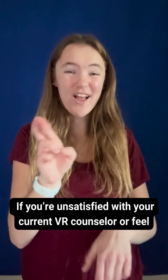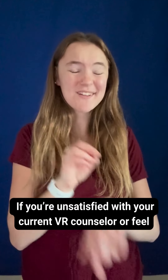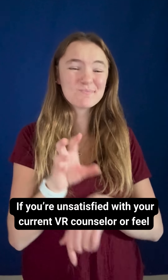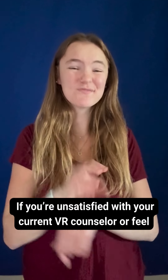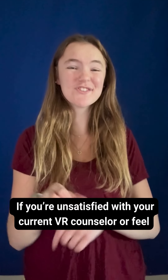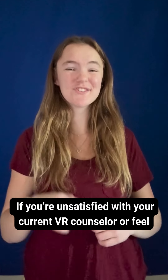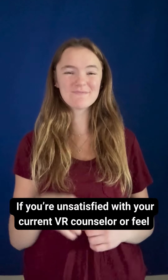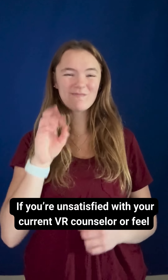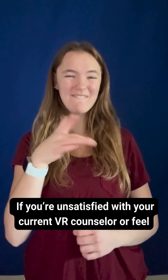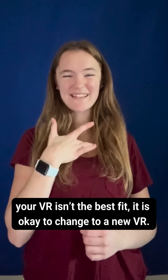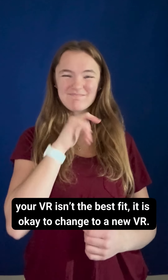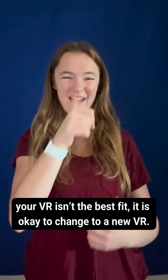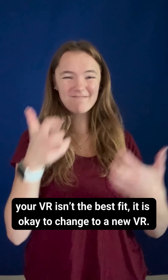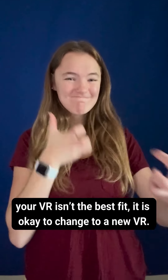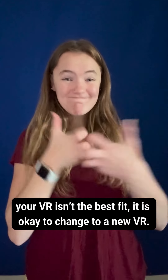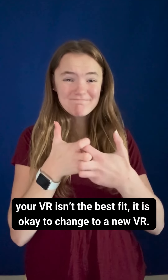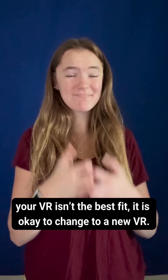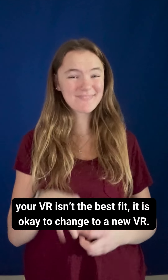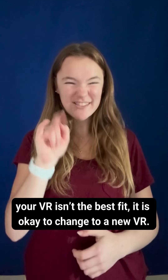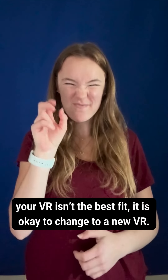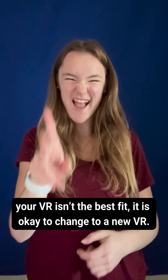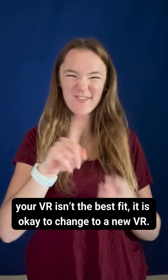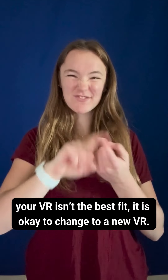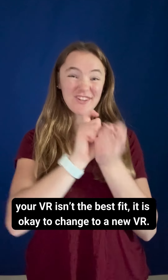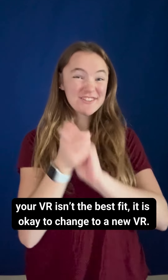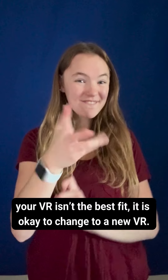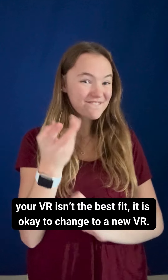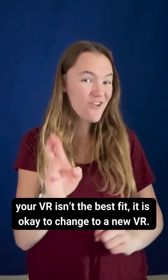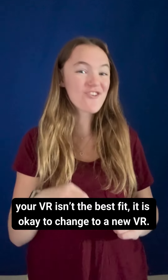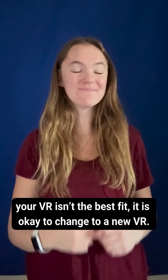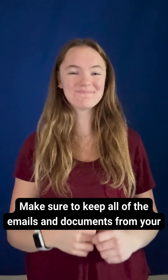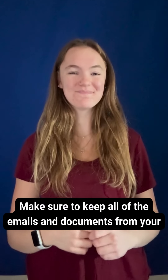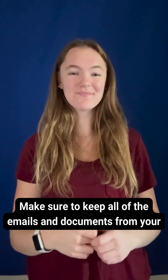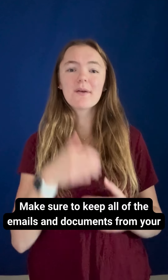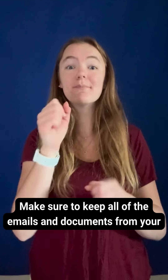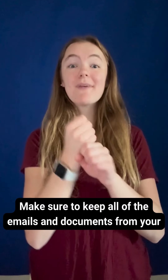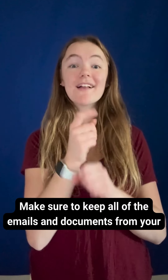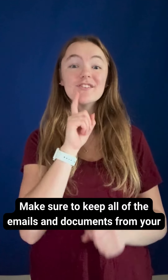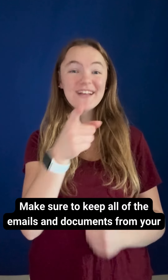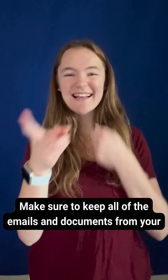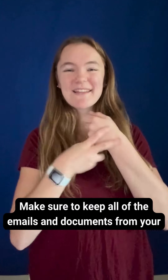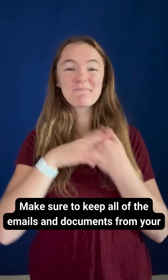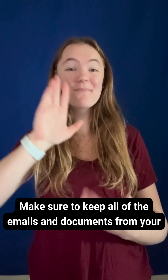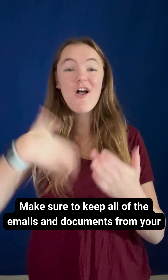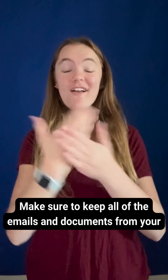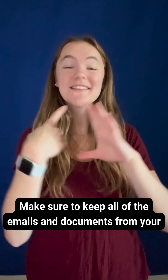with your current VR counselor or your VR isn't the best fit, it's okay to change to a new VR. Make sure to keep all of the emails